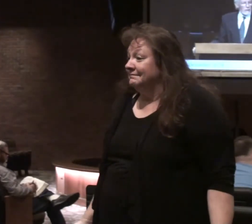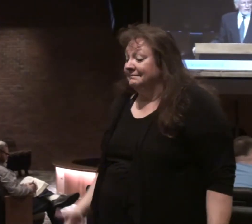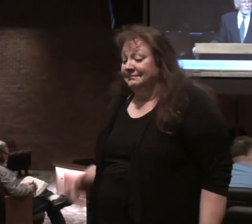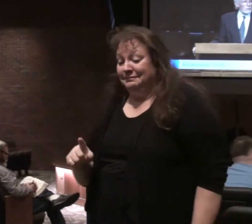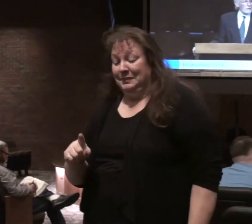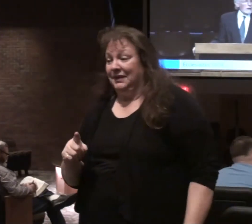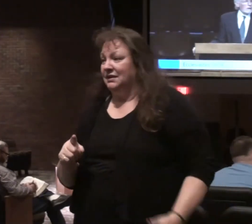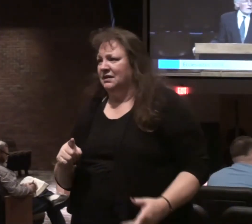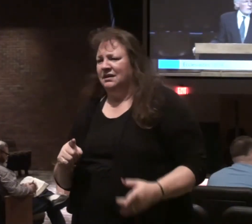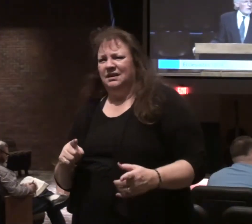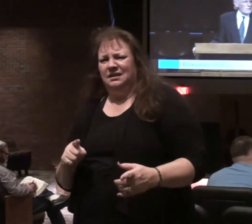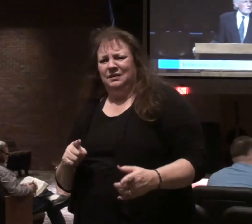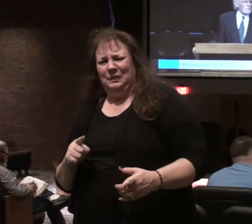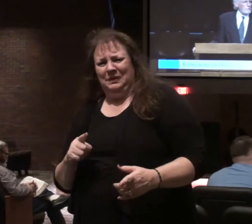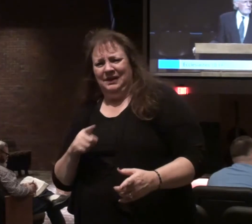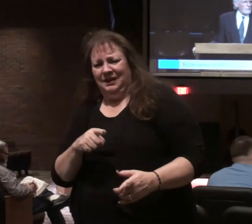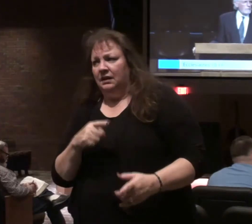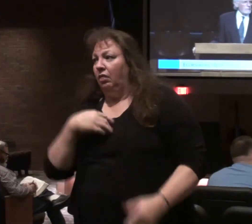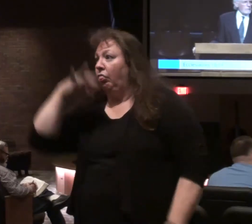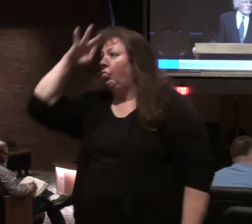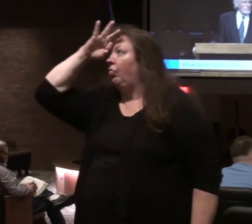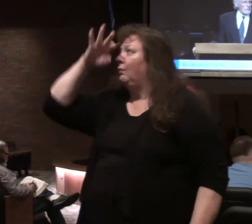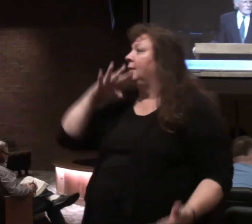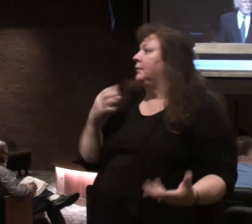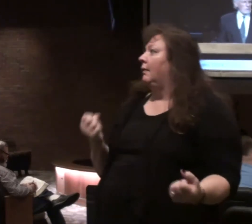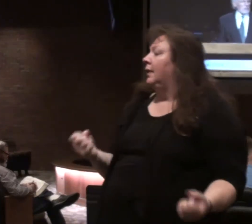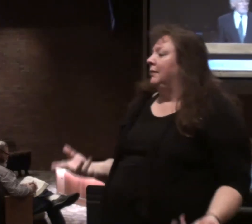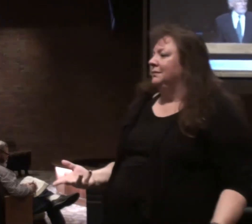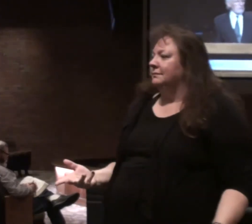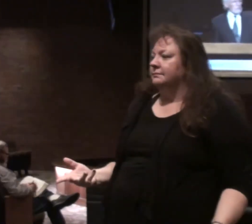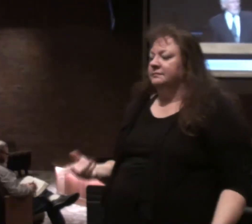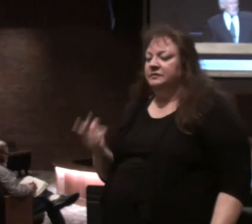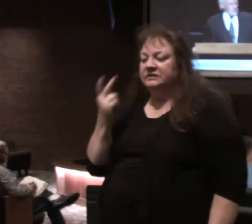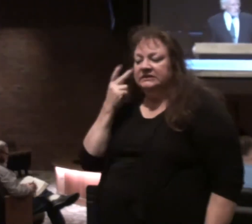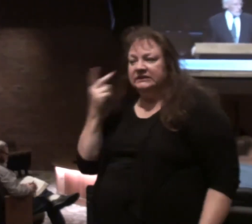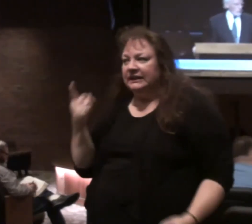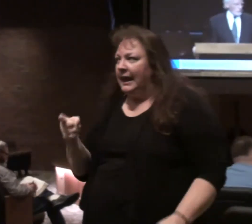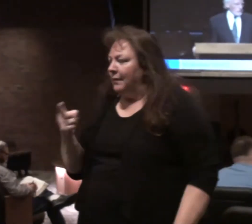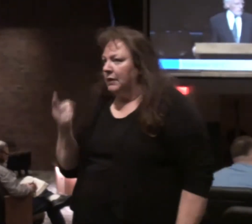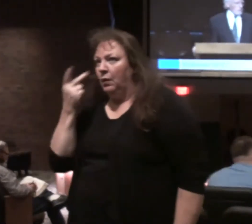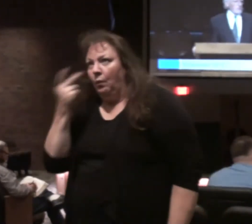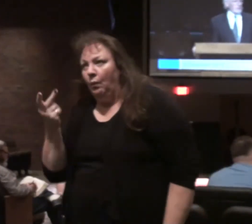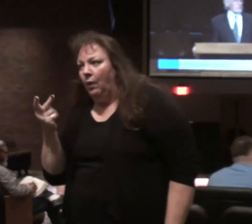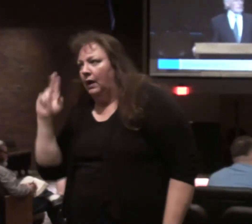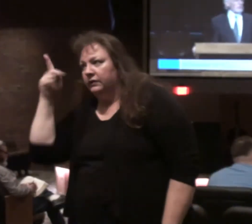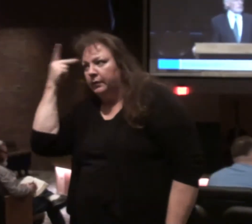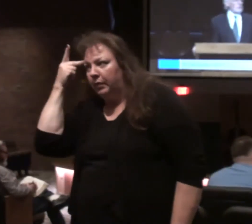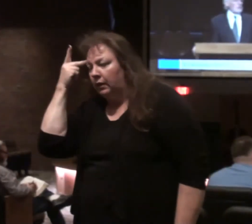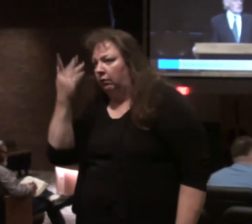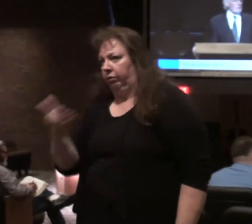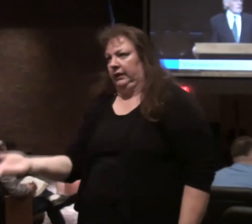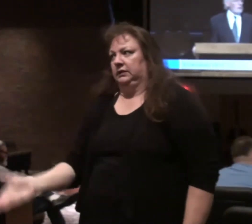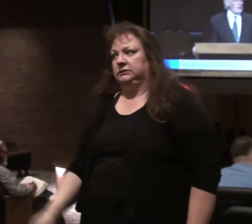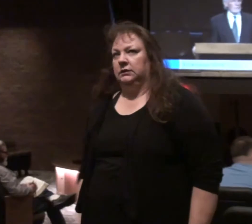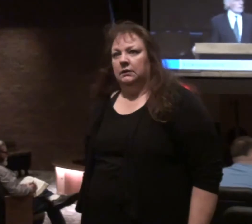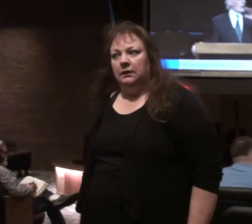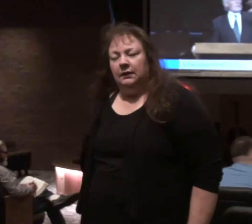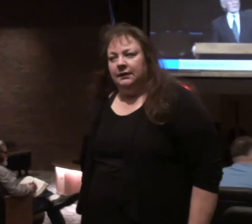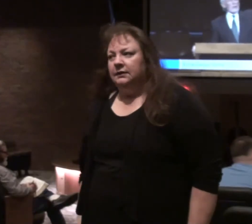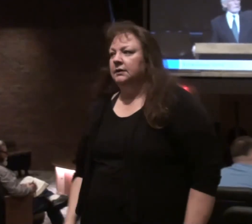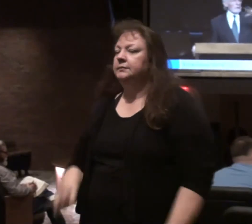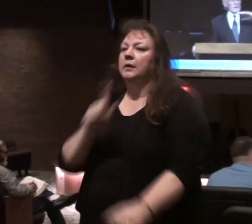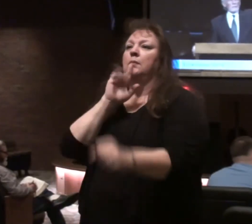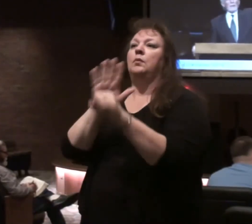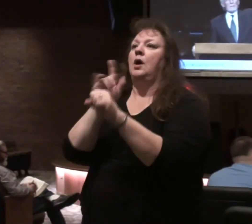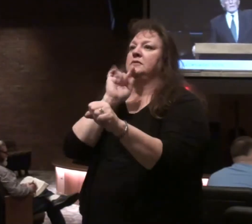But he doesn't know what he's talking about. We see this with going on. You just watch the political scene as an example.